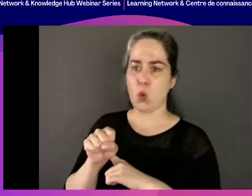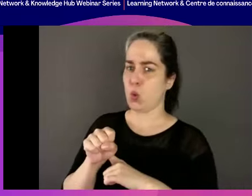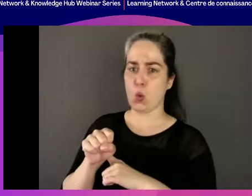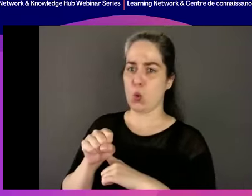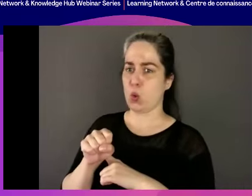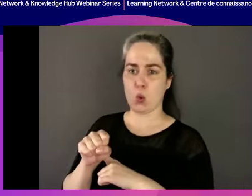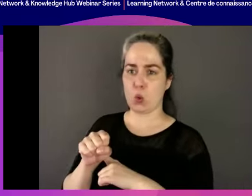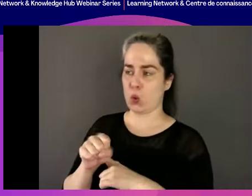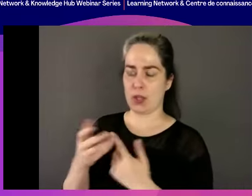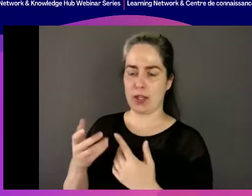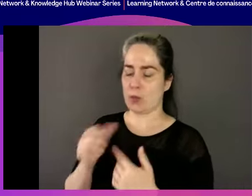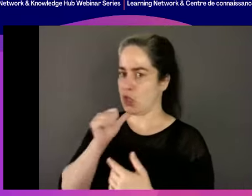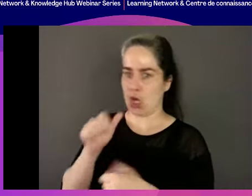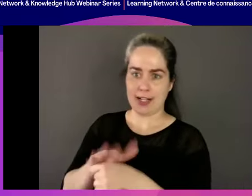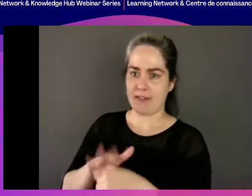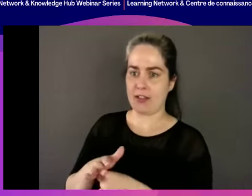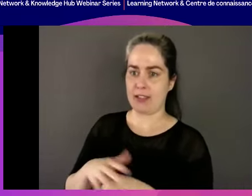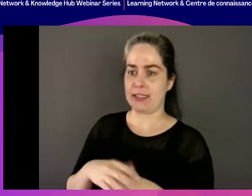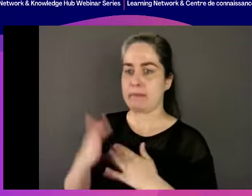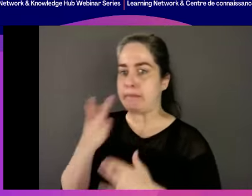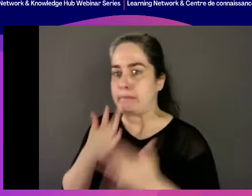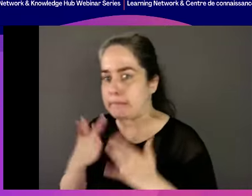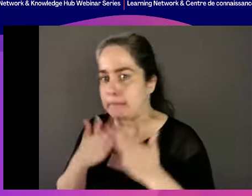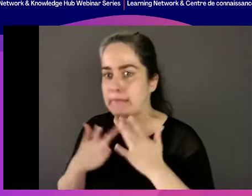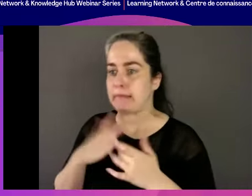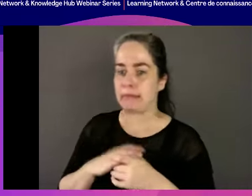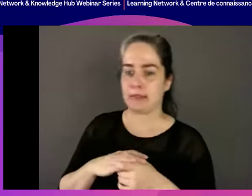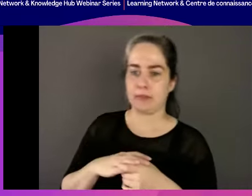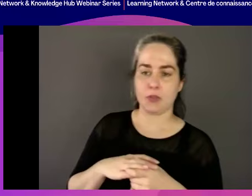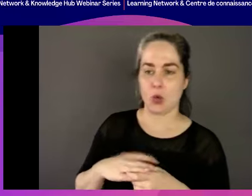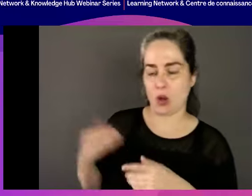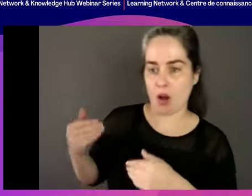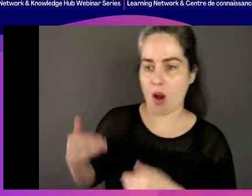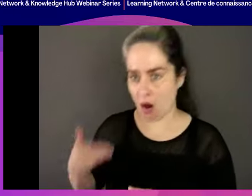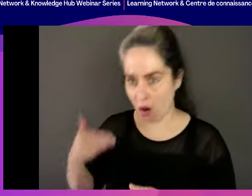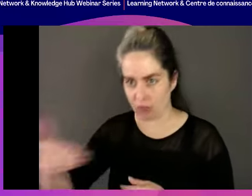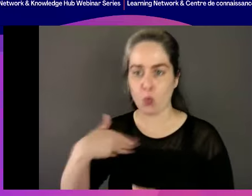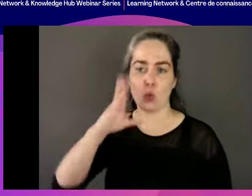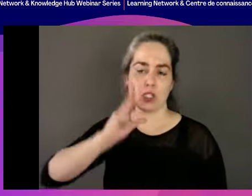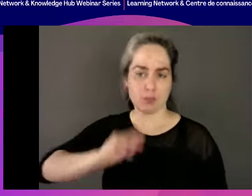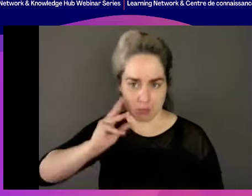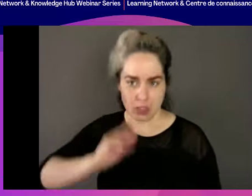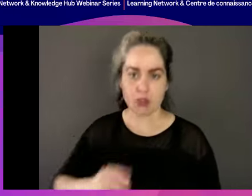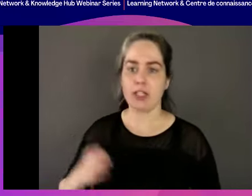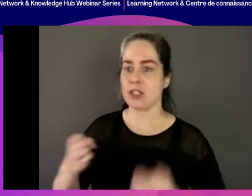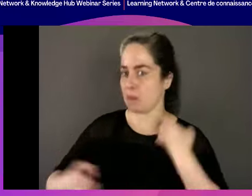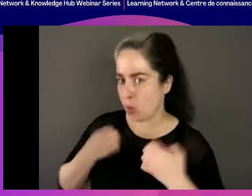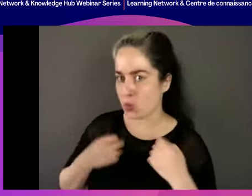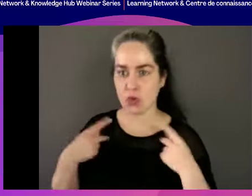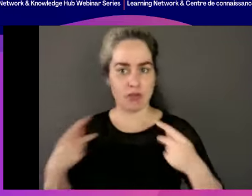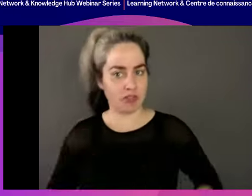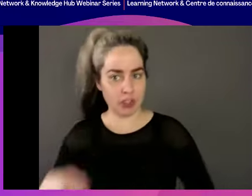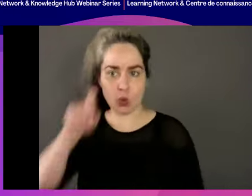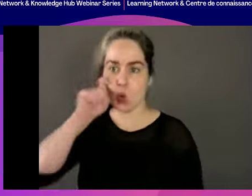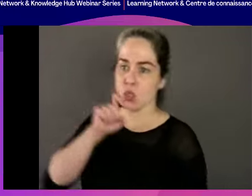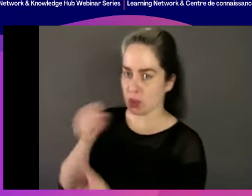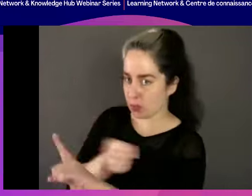they received arbitrary and unpredictable sexual, emotional, and physical abuse from staff. They